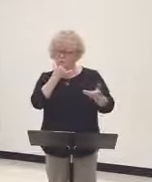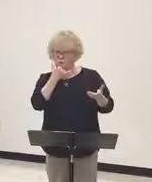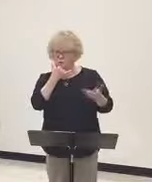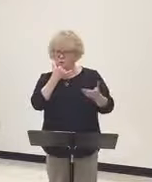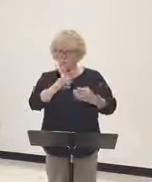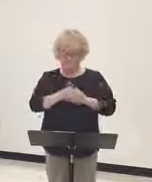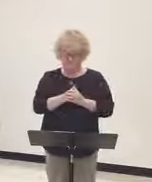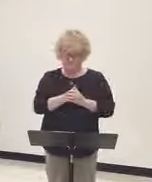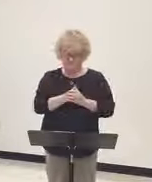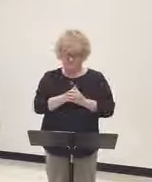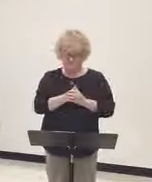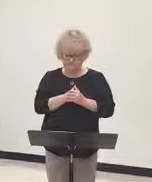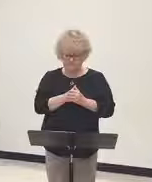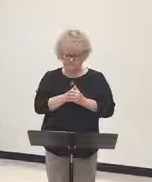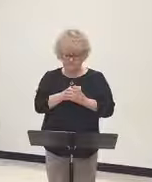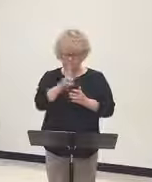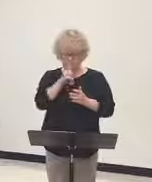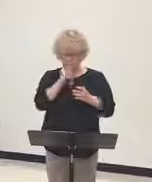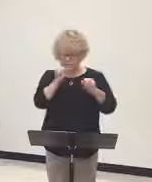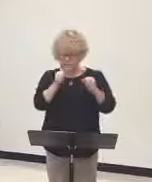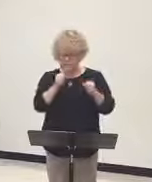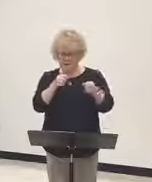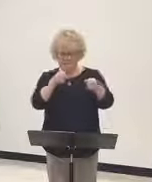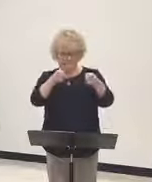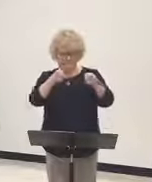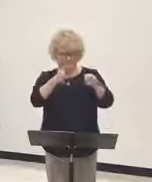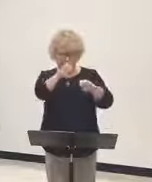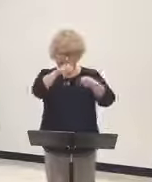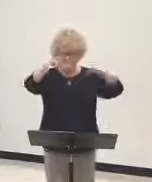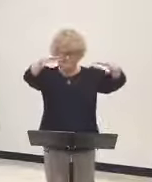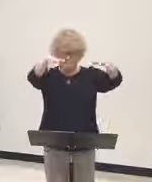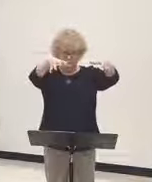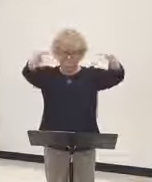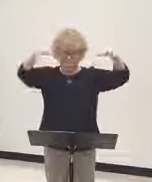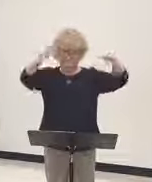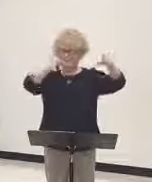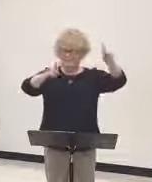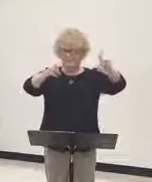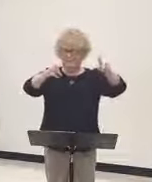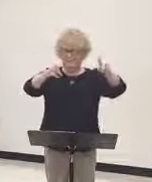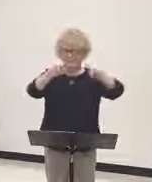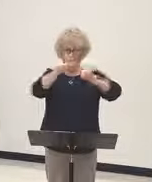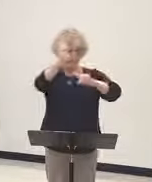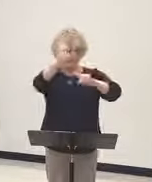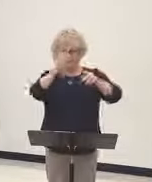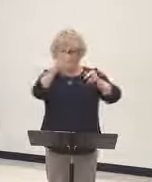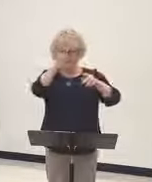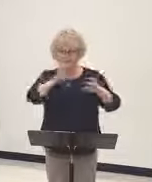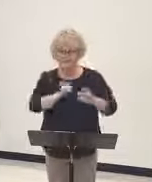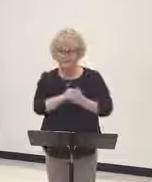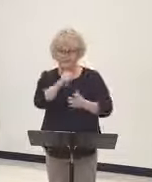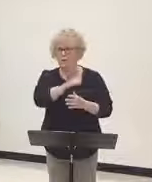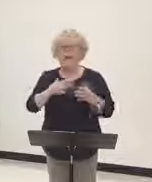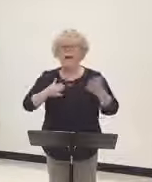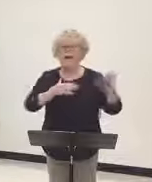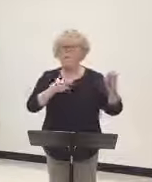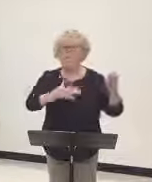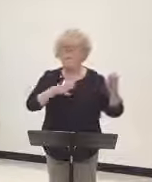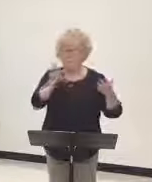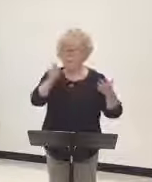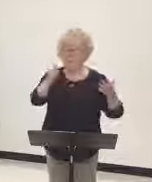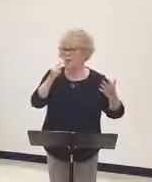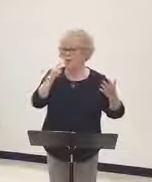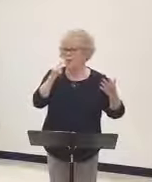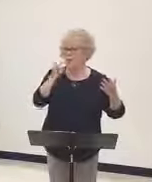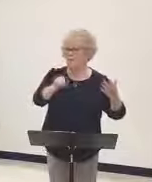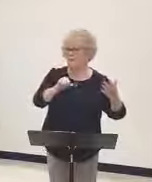wrong. For who is able to govern this vast people of yours?" The Lord was pleased that Solomon